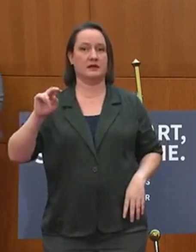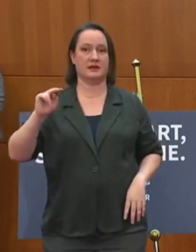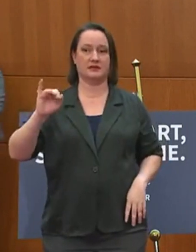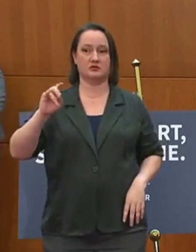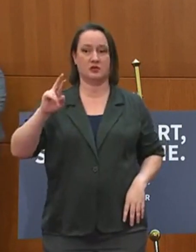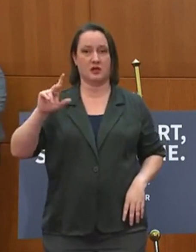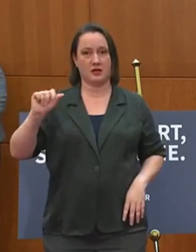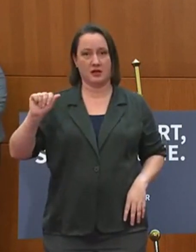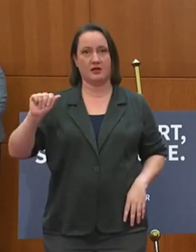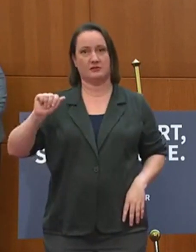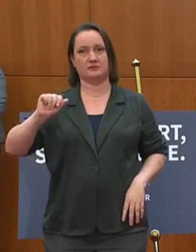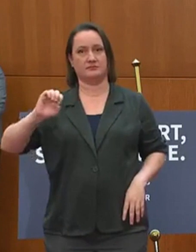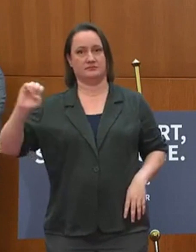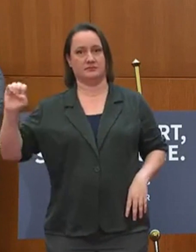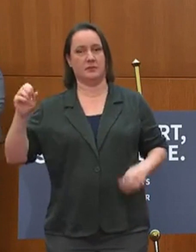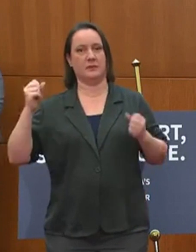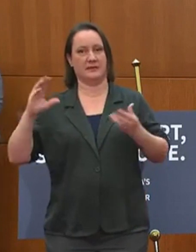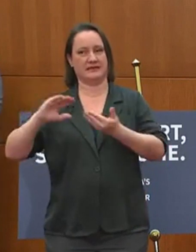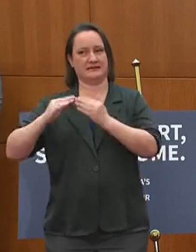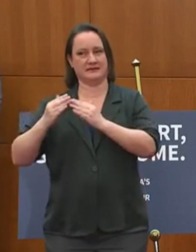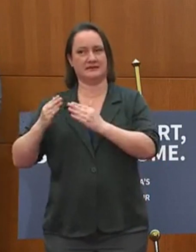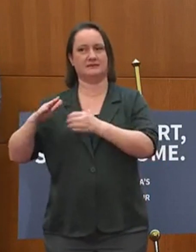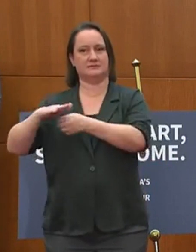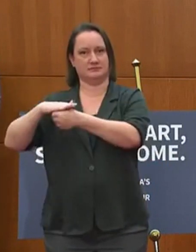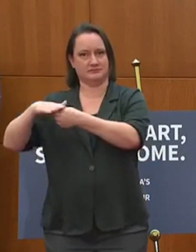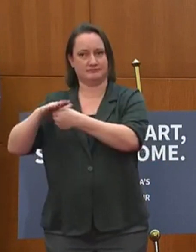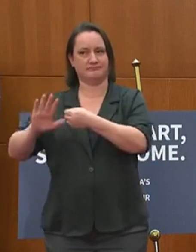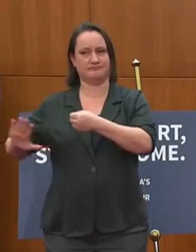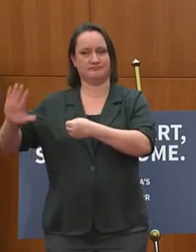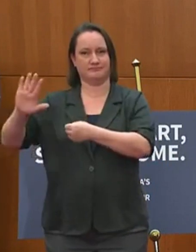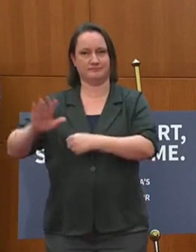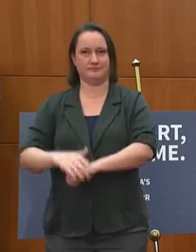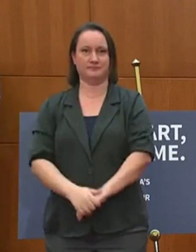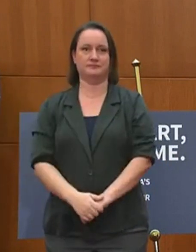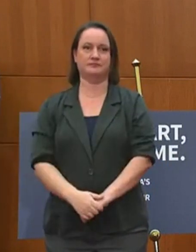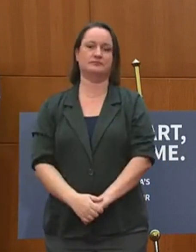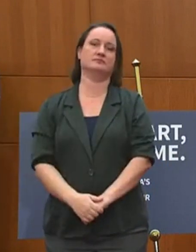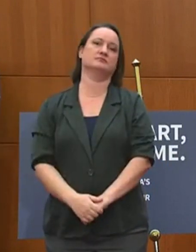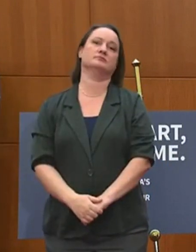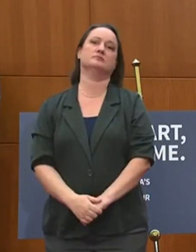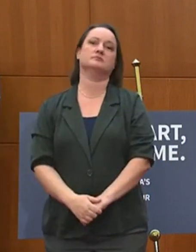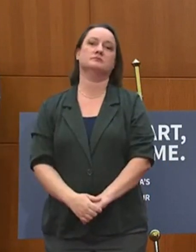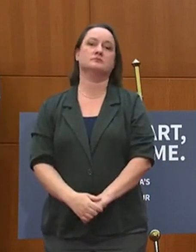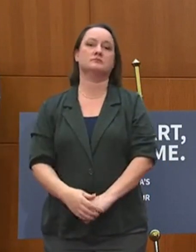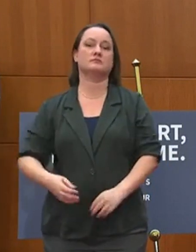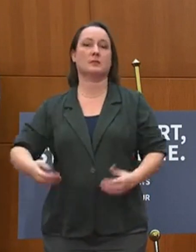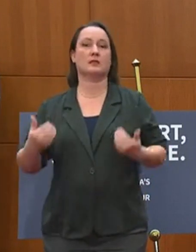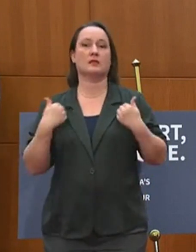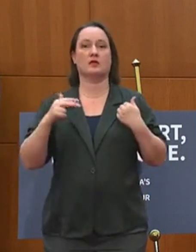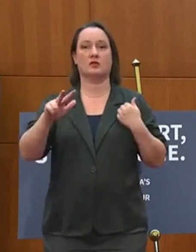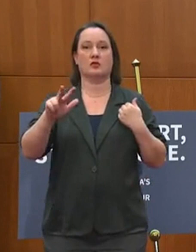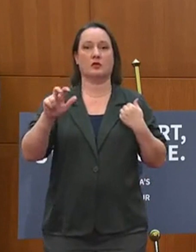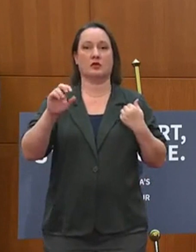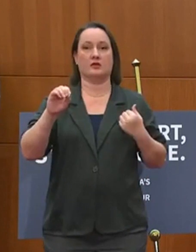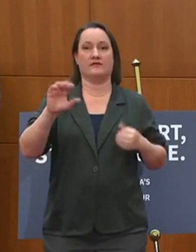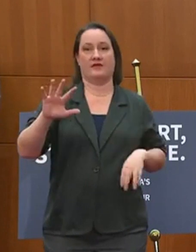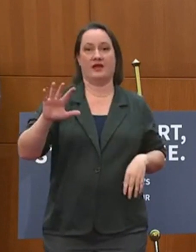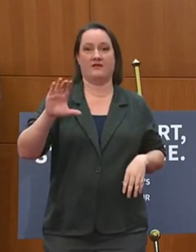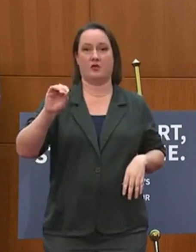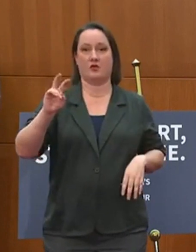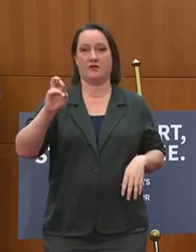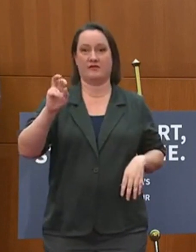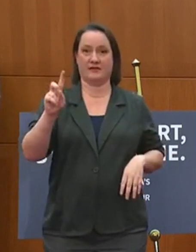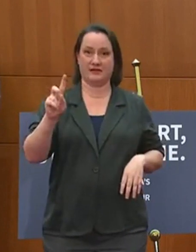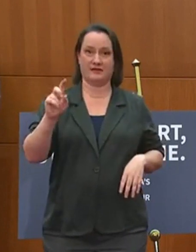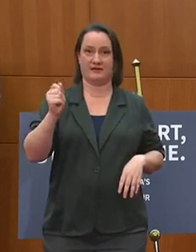a number of cities and counties in that area. There are 305 COVID-19 patients who are